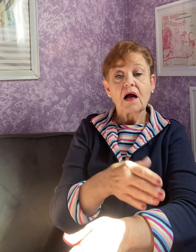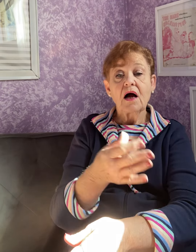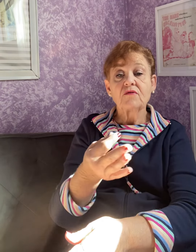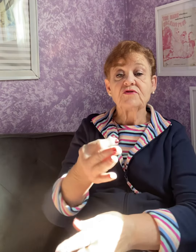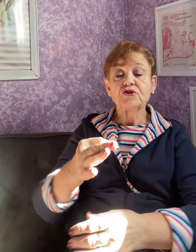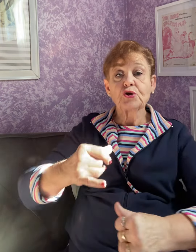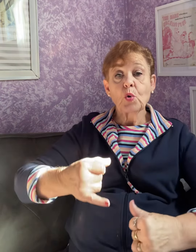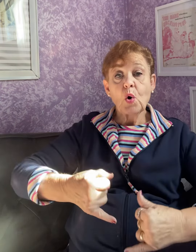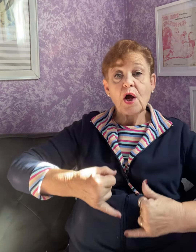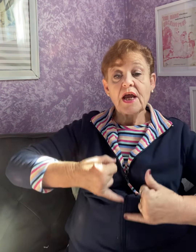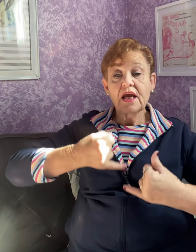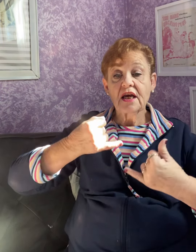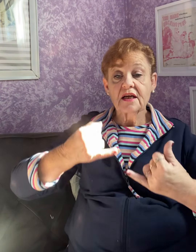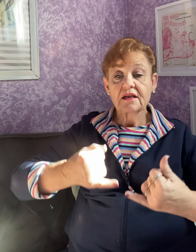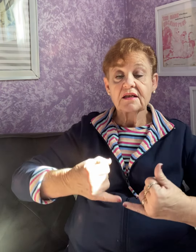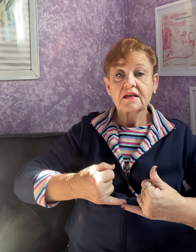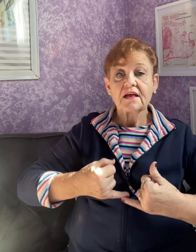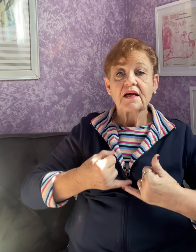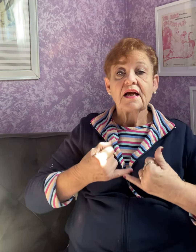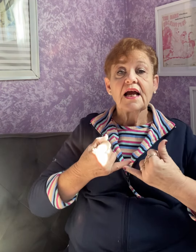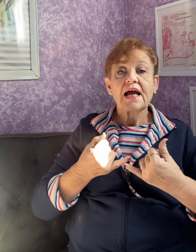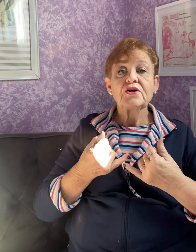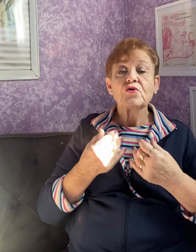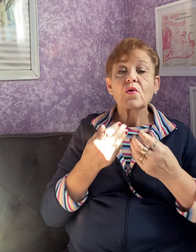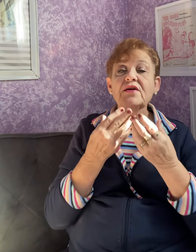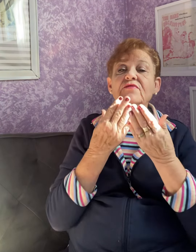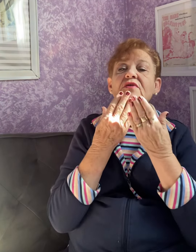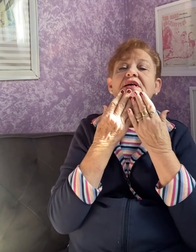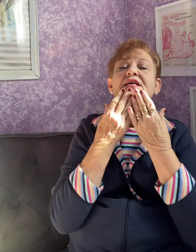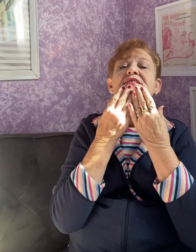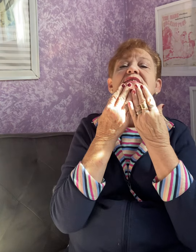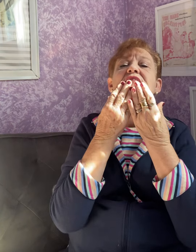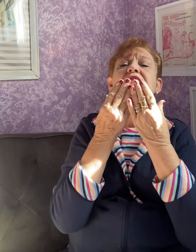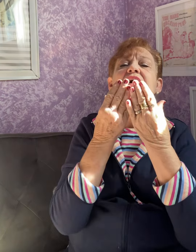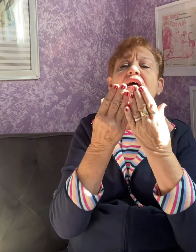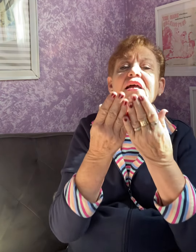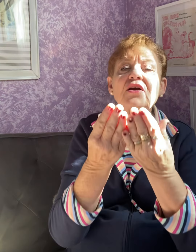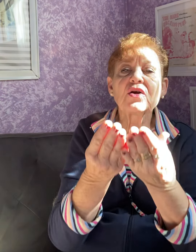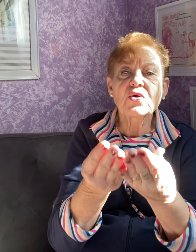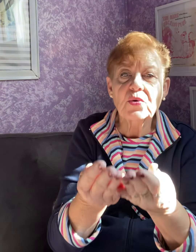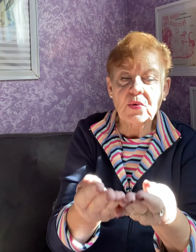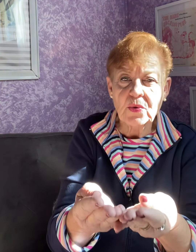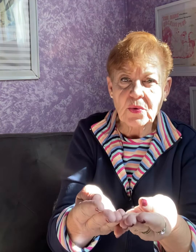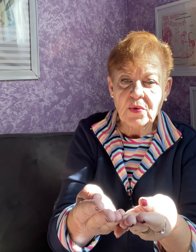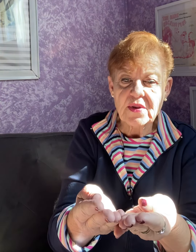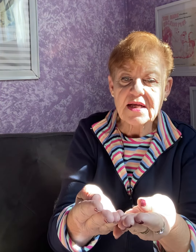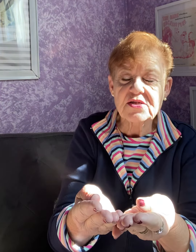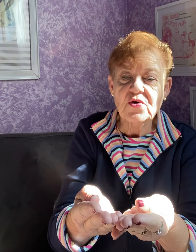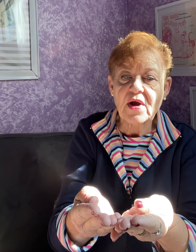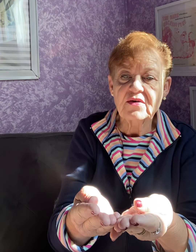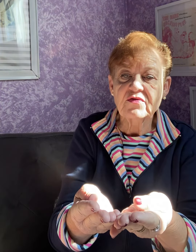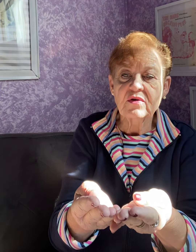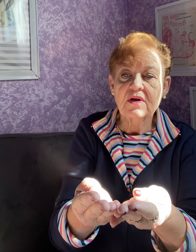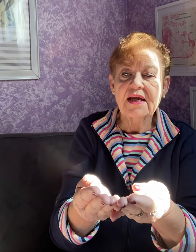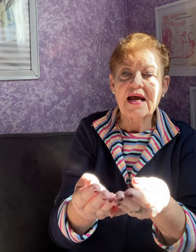of joy, and grateful is thank you. That's grateful and